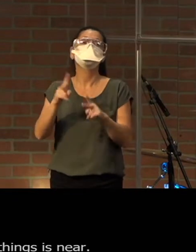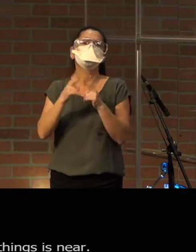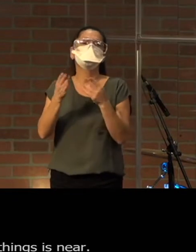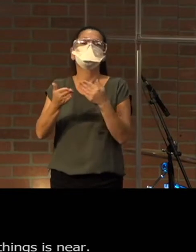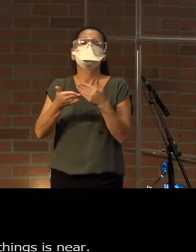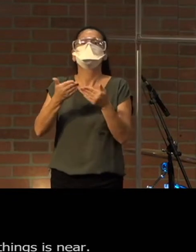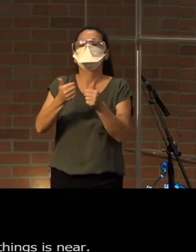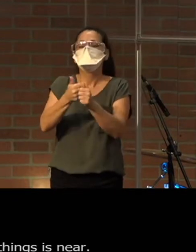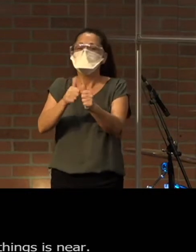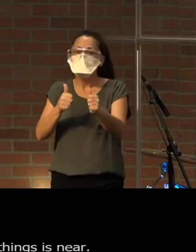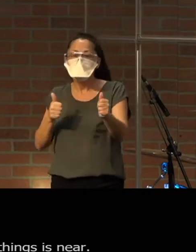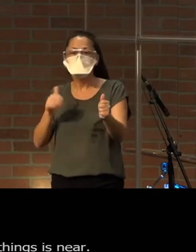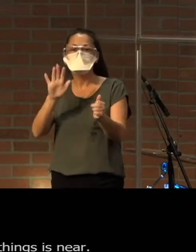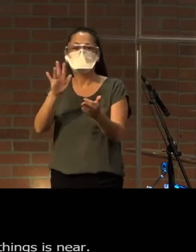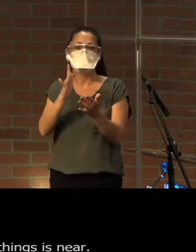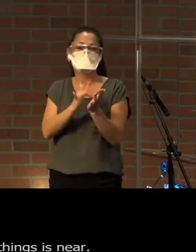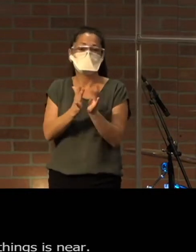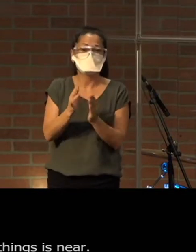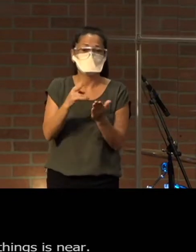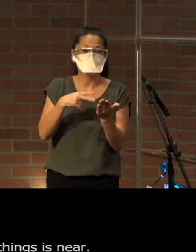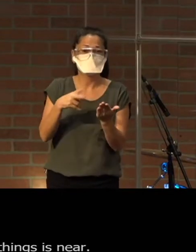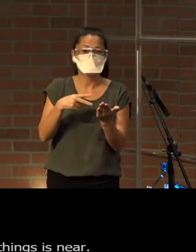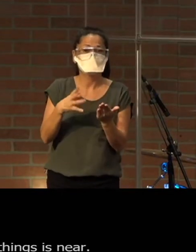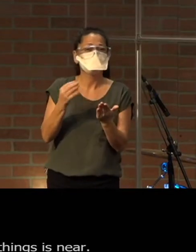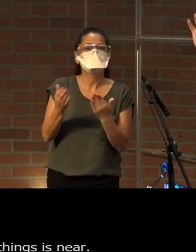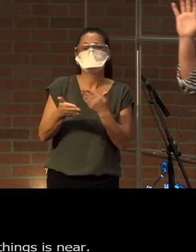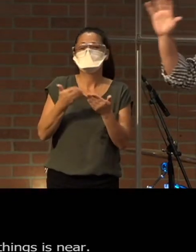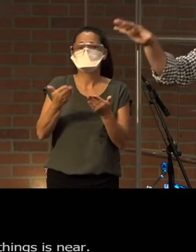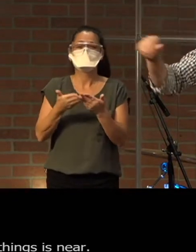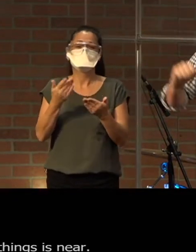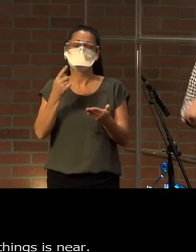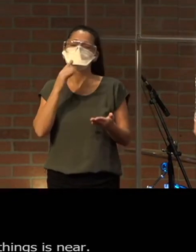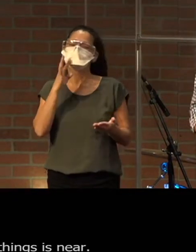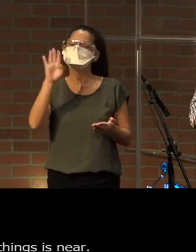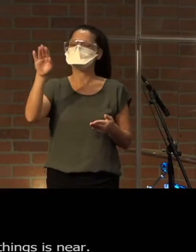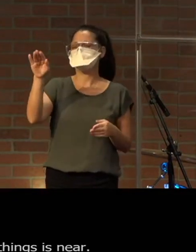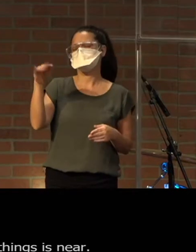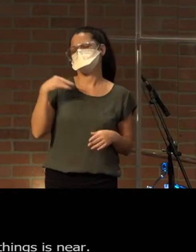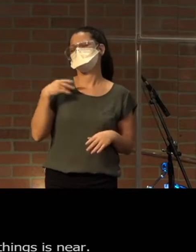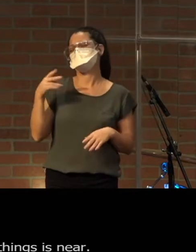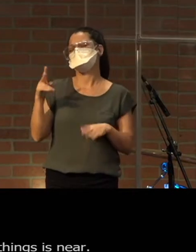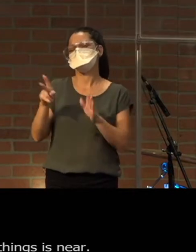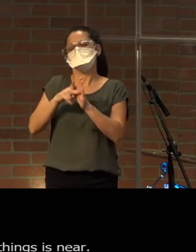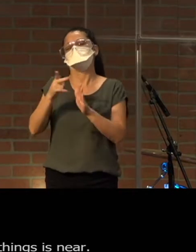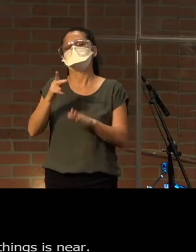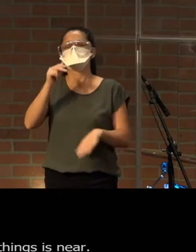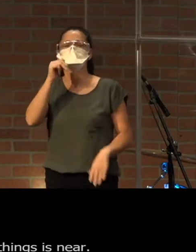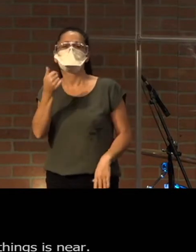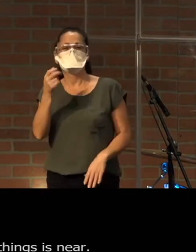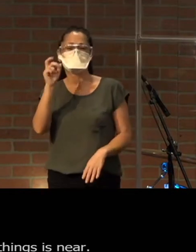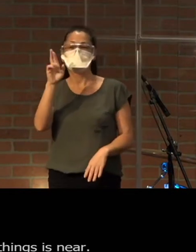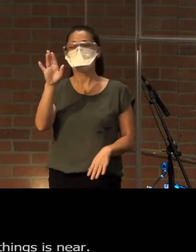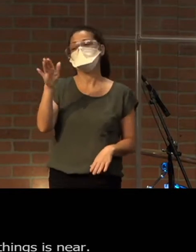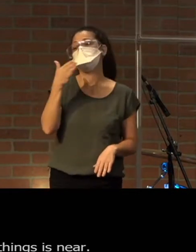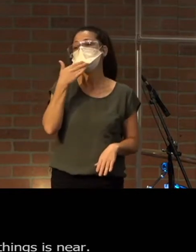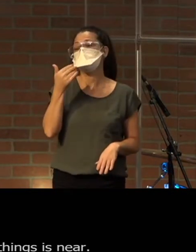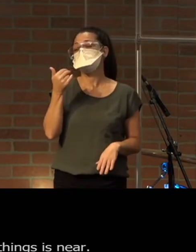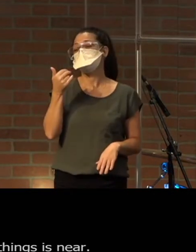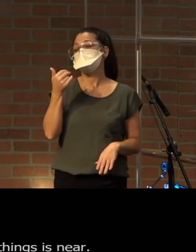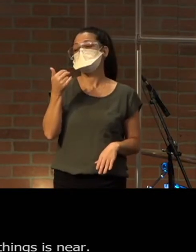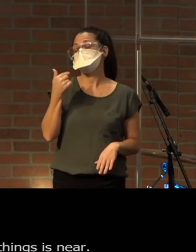fall behind in your Bible reading. And it's even easier to say, I'll double up tomorrow. Or better yet, my